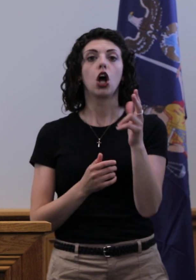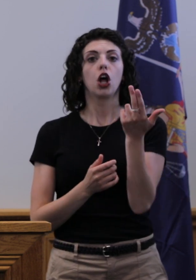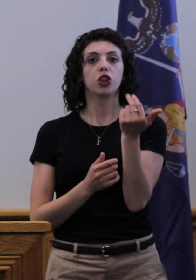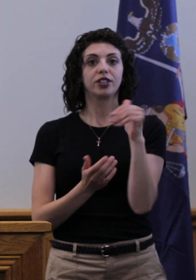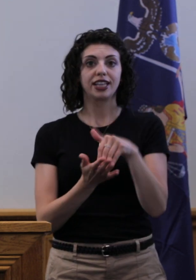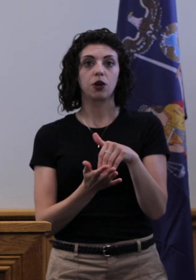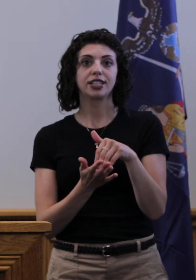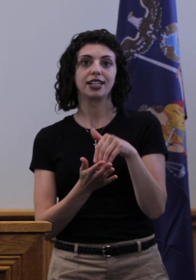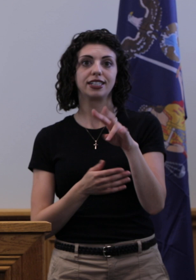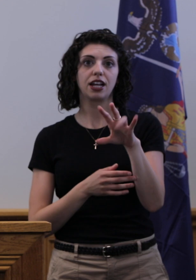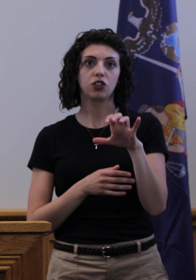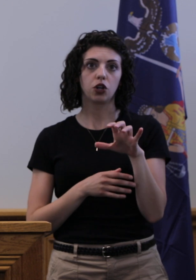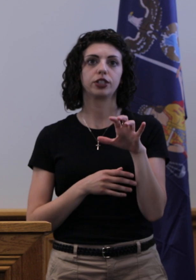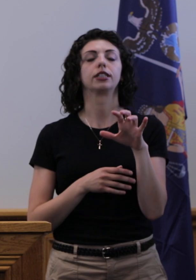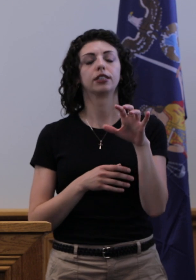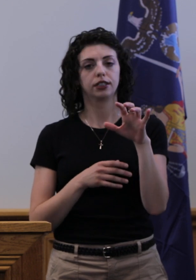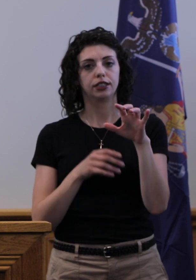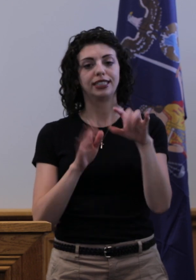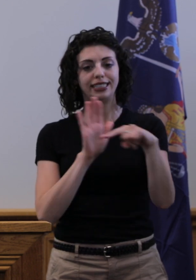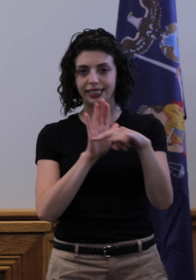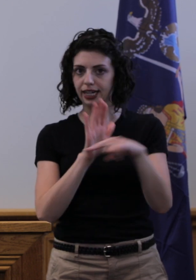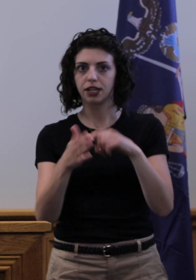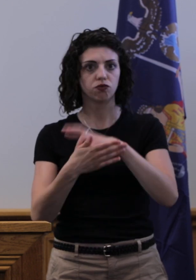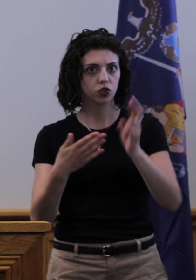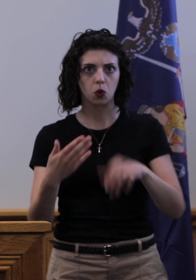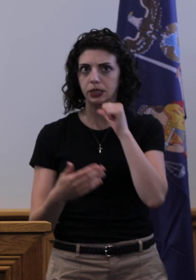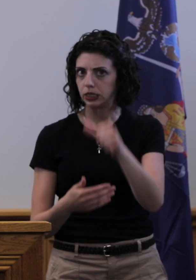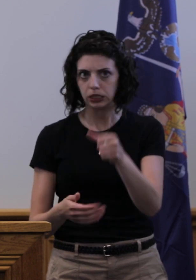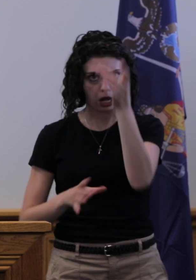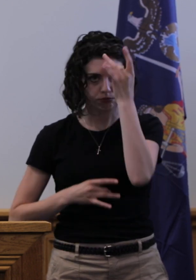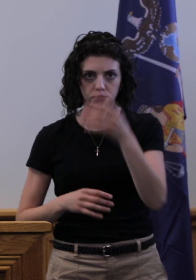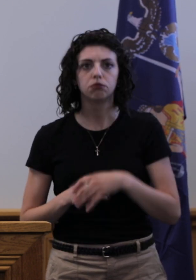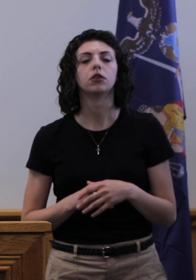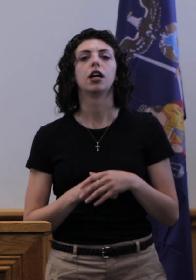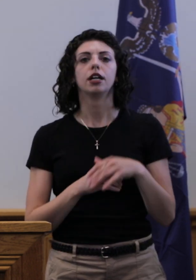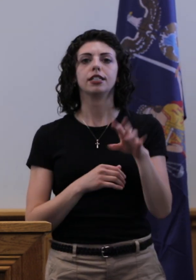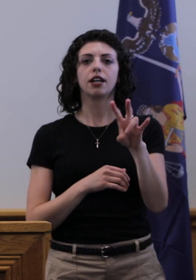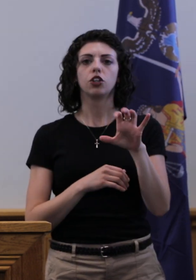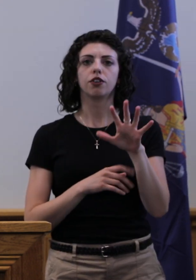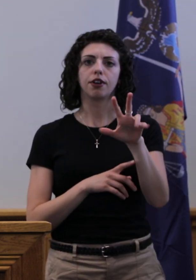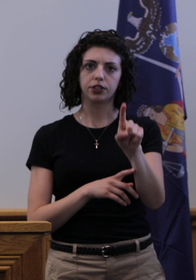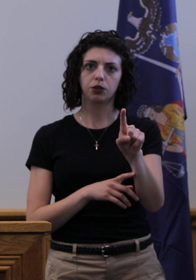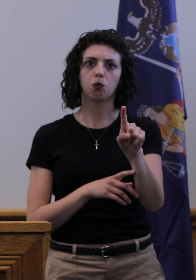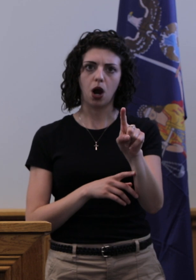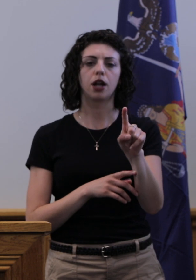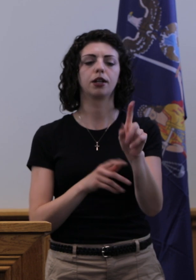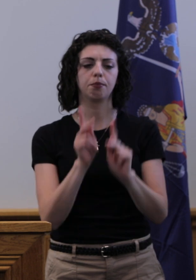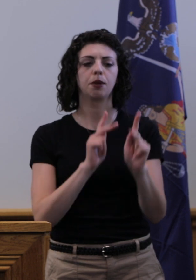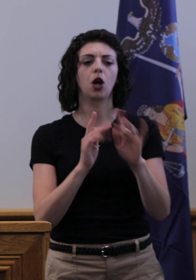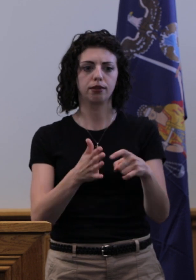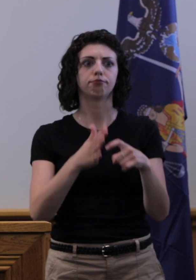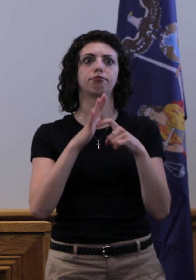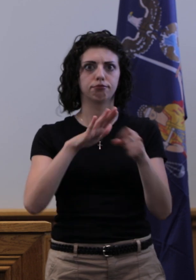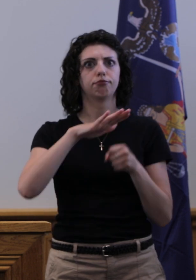13,670 negative test results returned, and we have 151 residents in mandatory